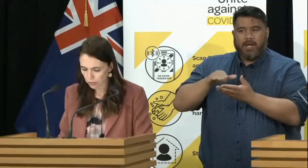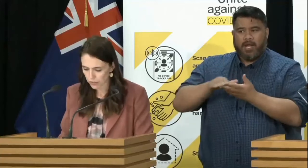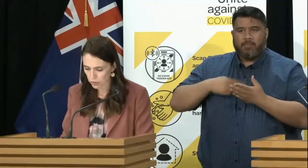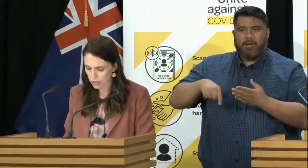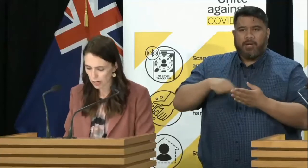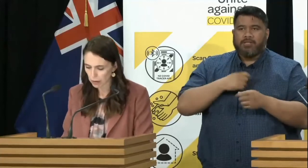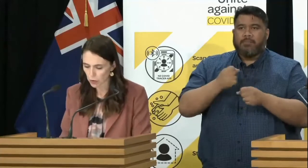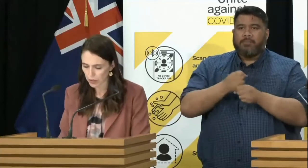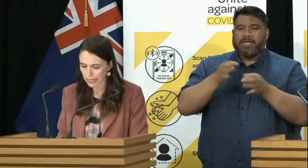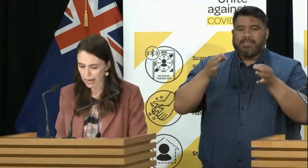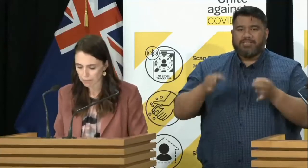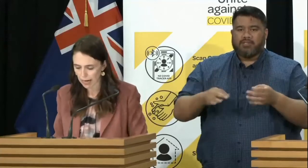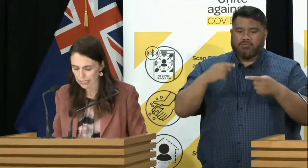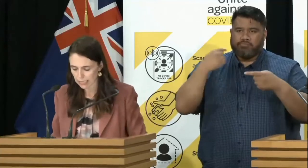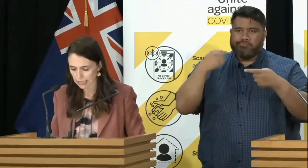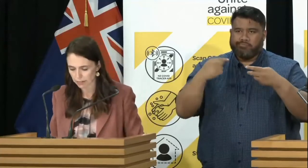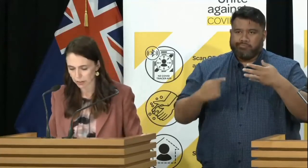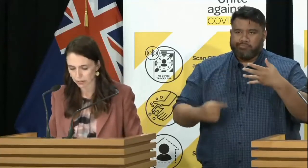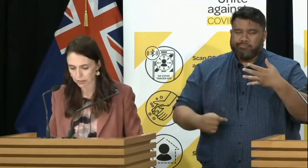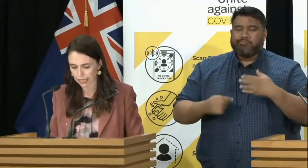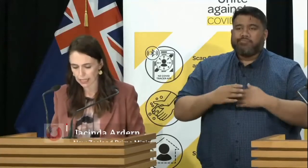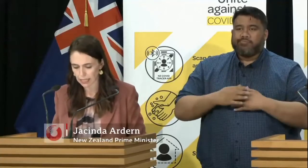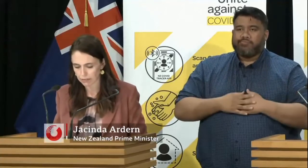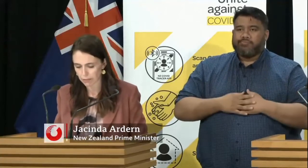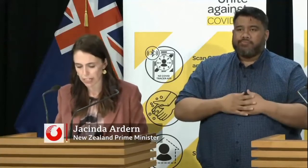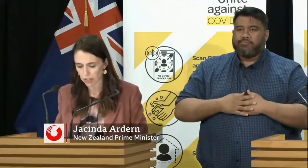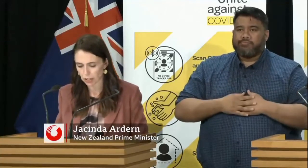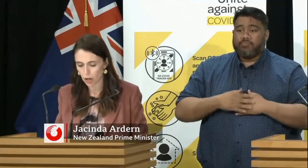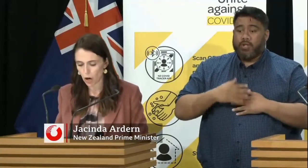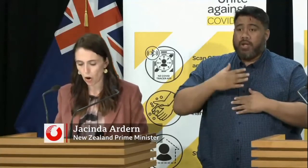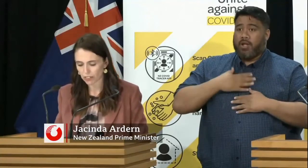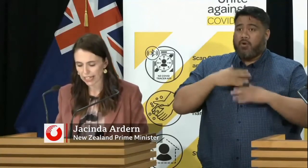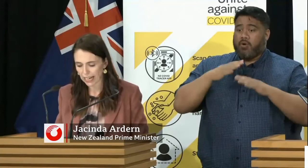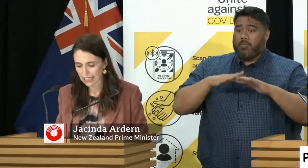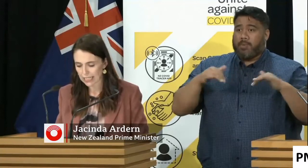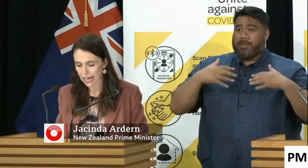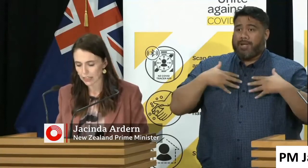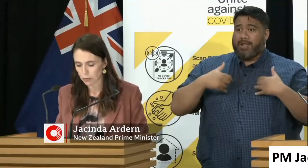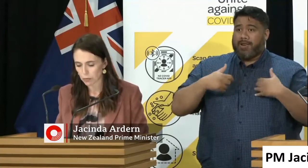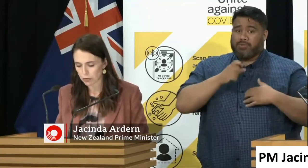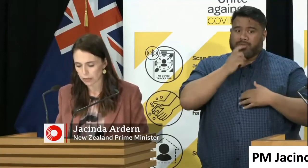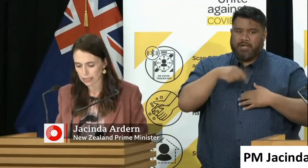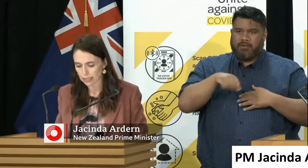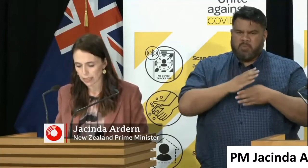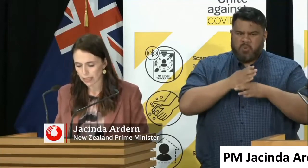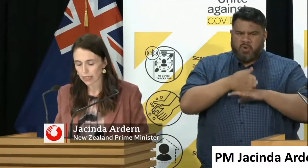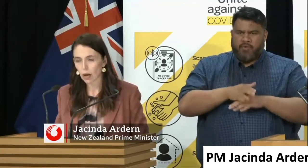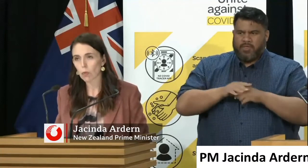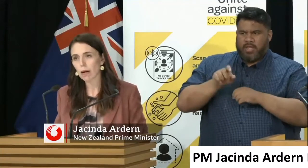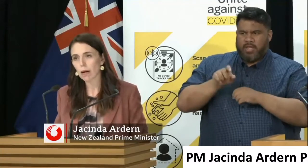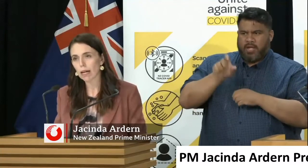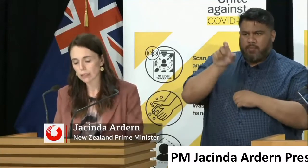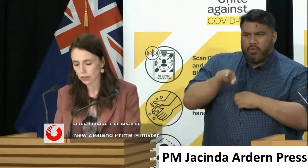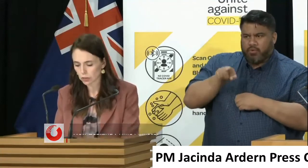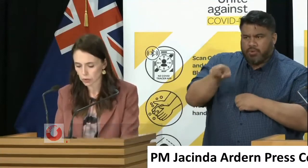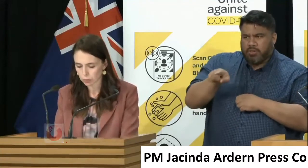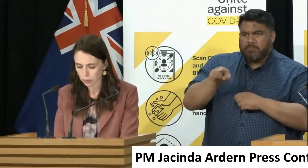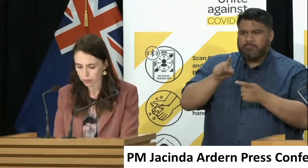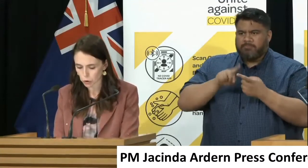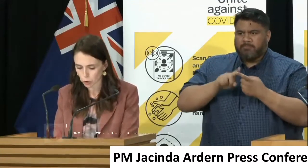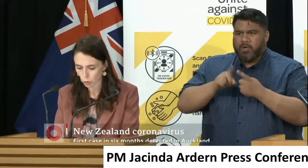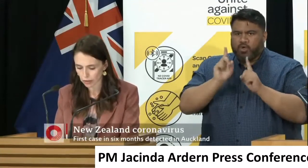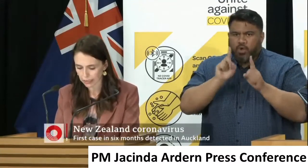Public health officials have been working at pace this afternoon to gather information on the case and their movements, and I will pass to